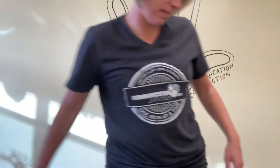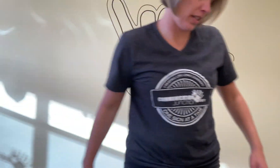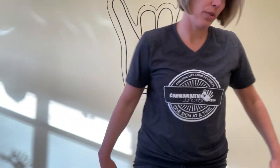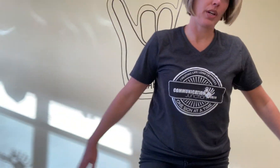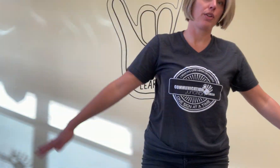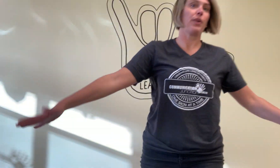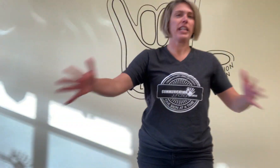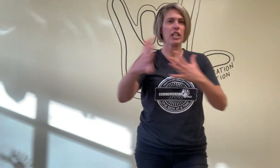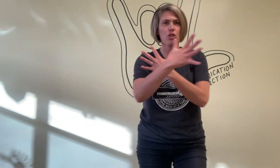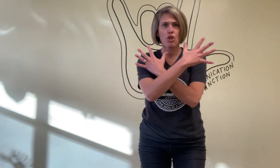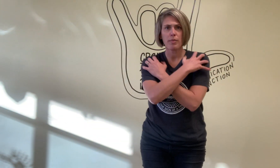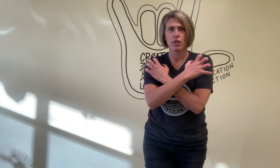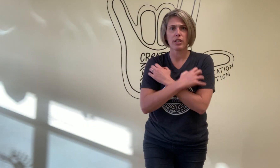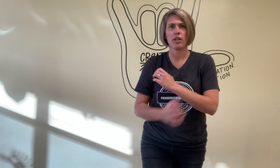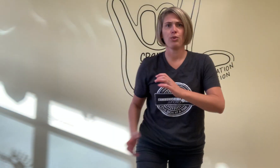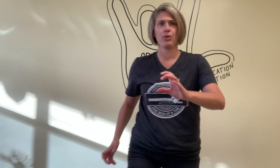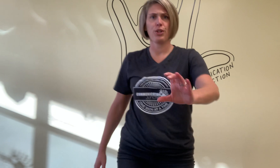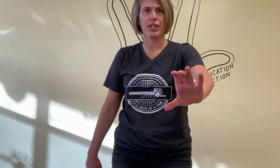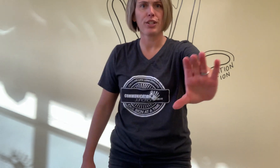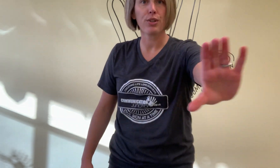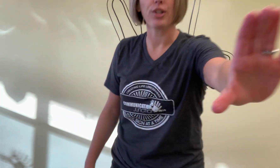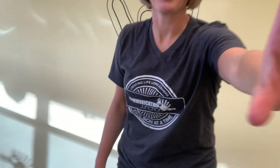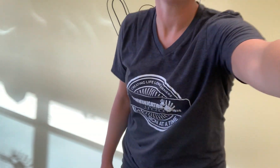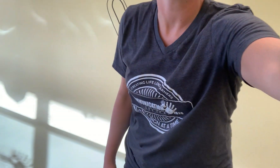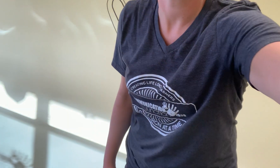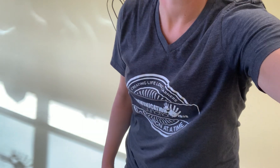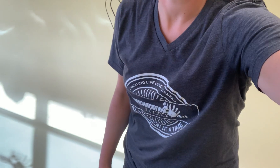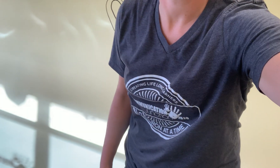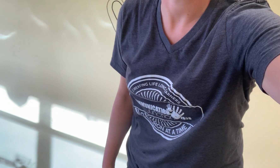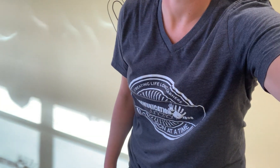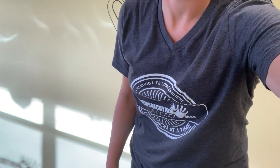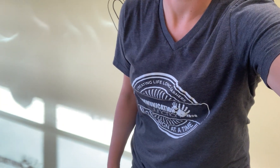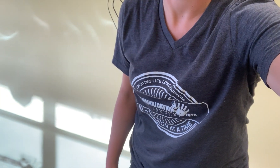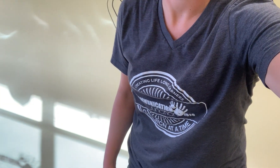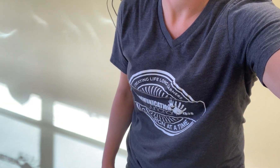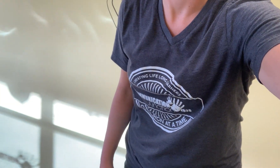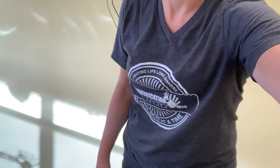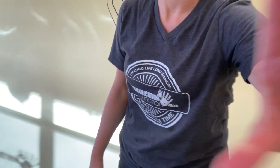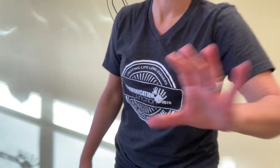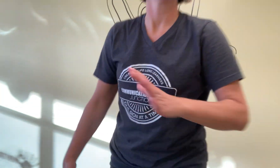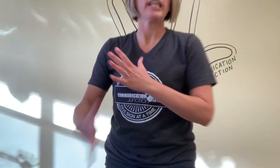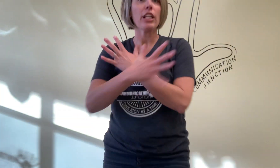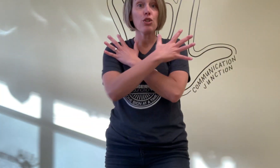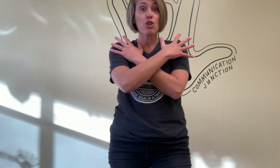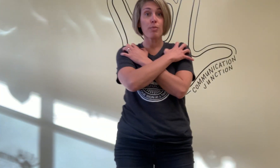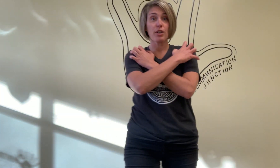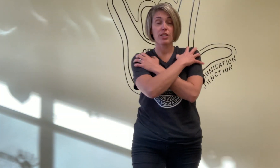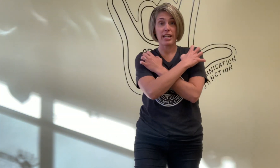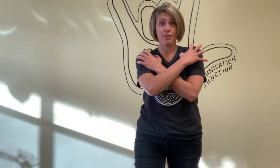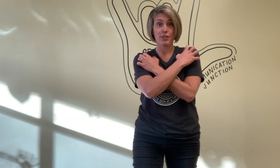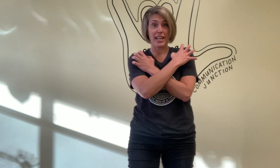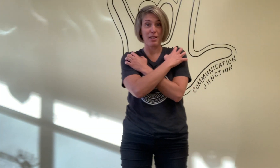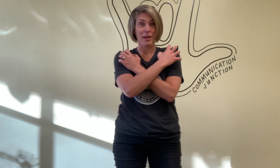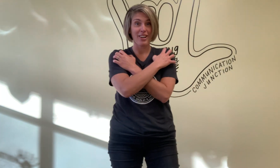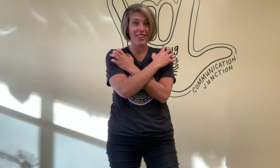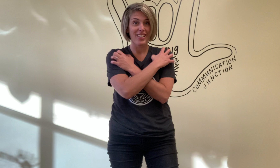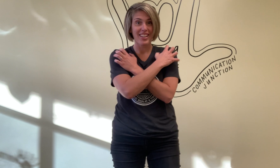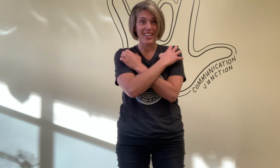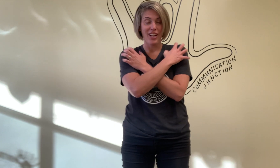Here we go. You ready? Can you show me your teddy? Oh, you look a little crooked. Let's change that. There we go. Can you show me your sign for teddy bear? All